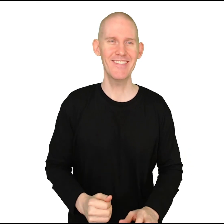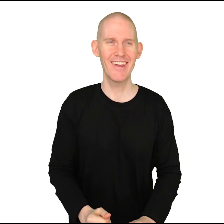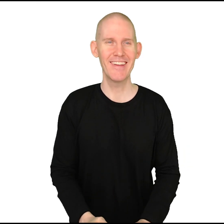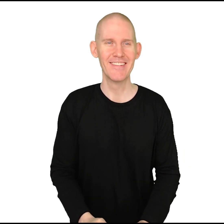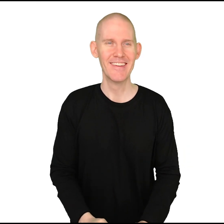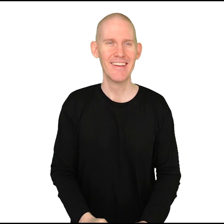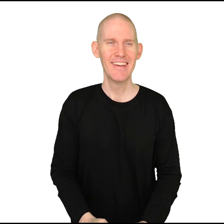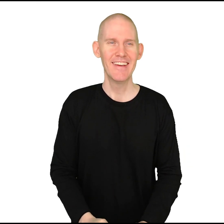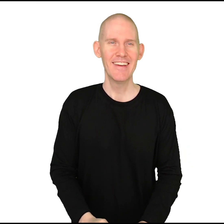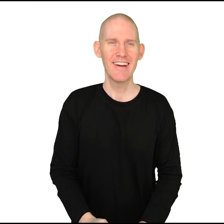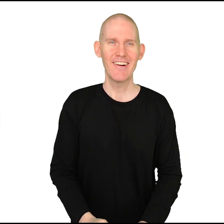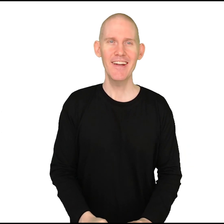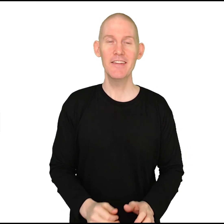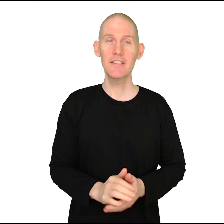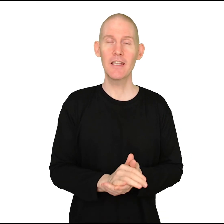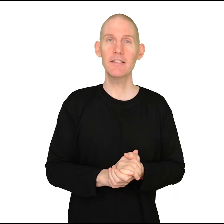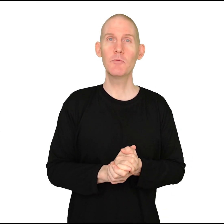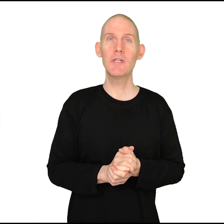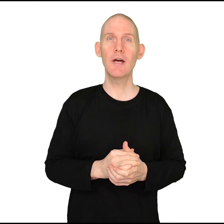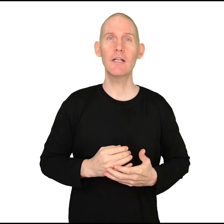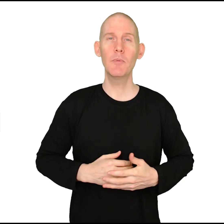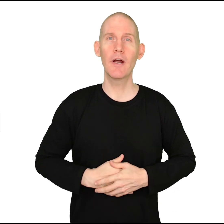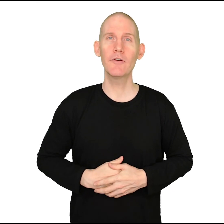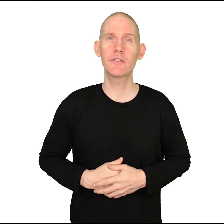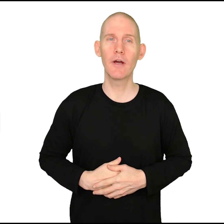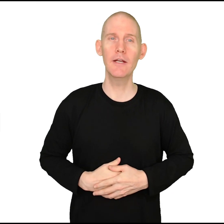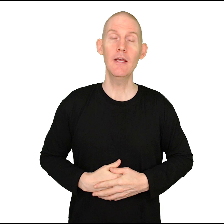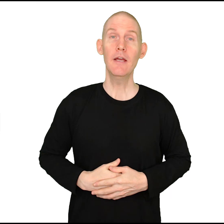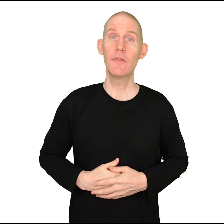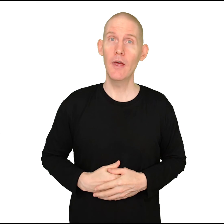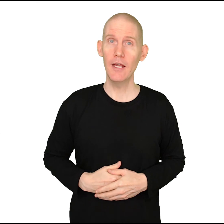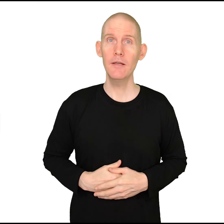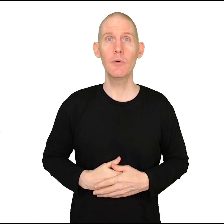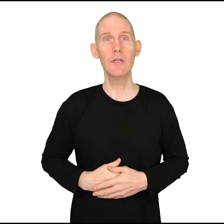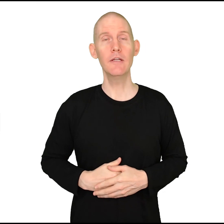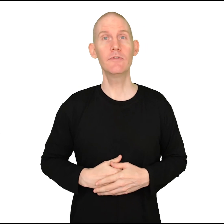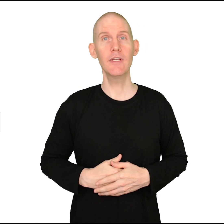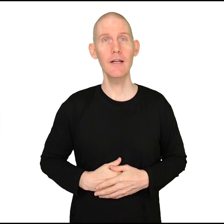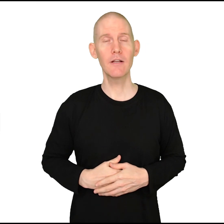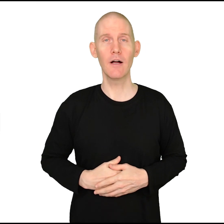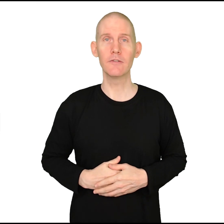Okay. All right, in this lesson, we talked about how to sign they believe Santa Claus.